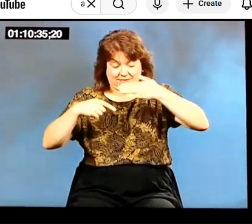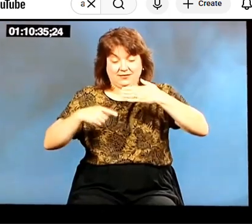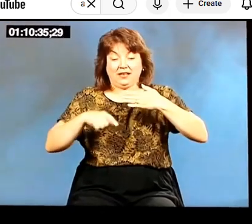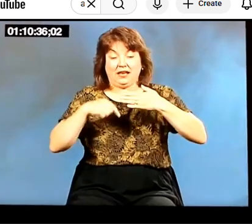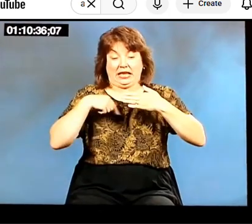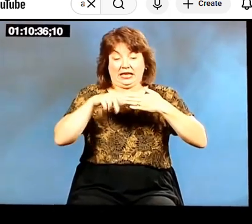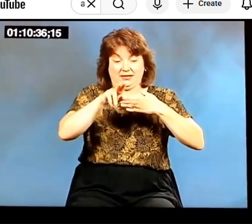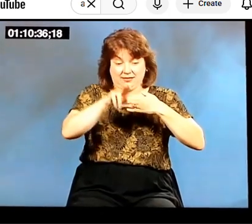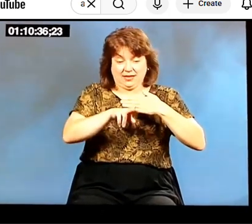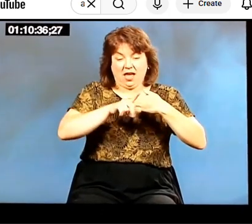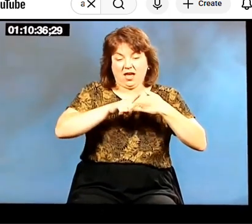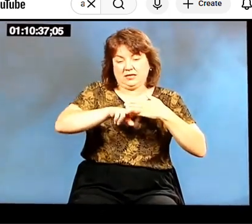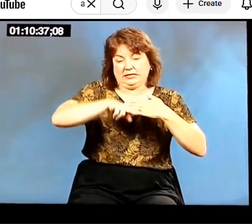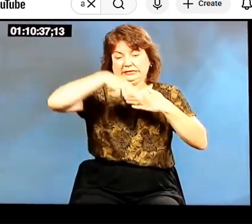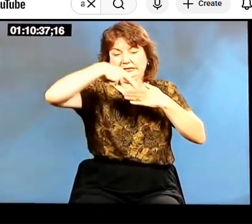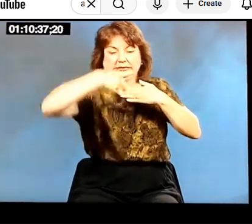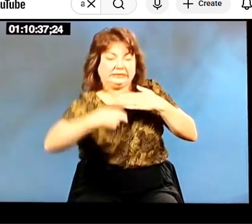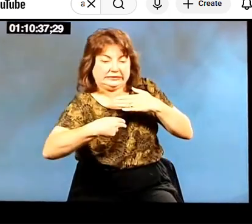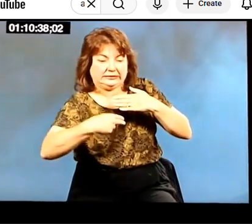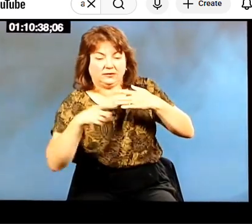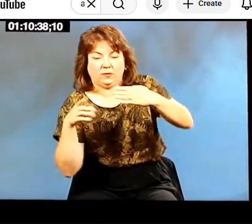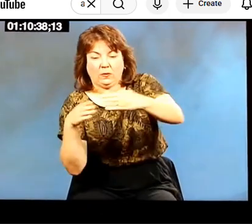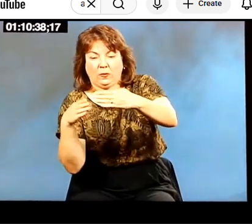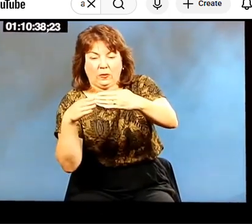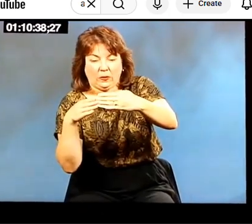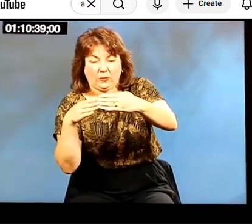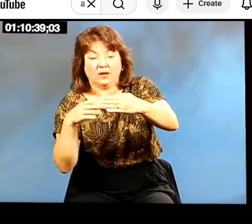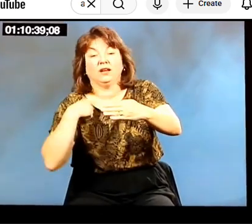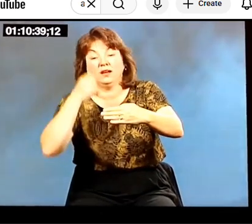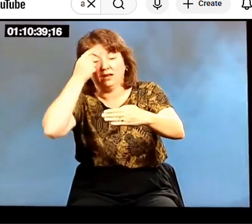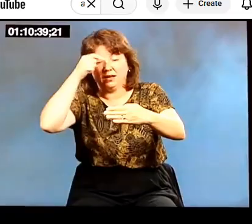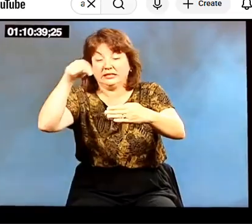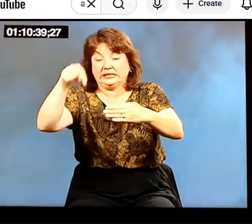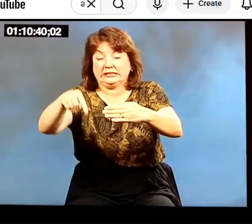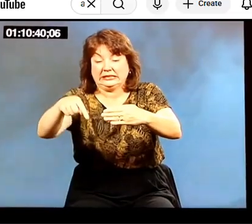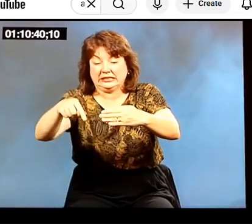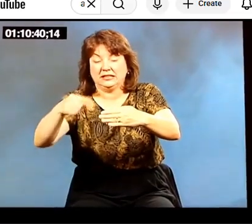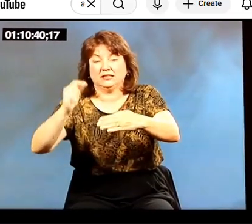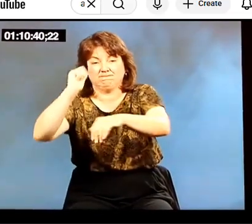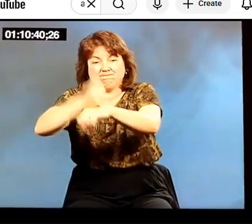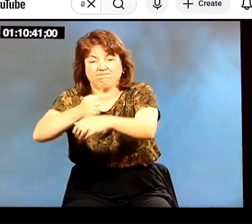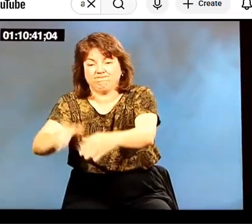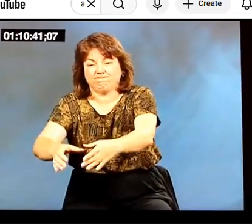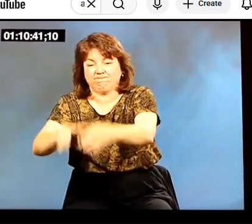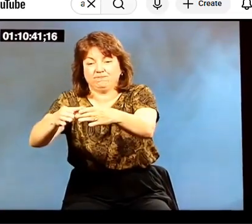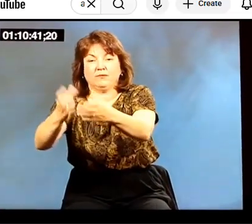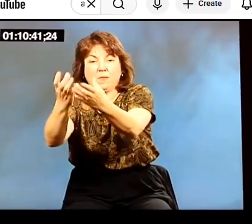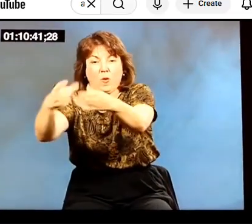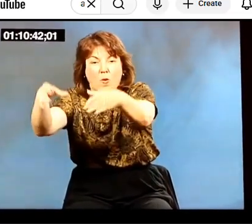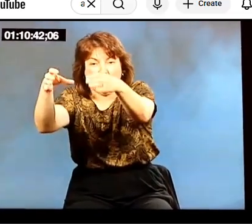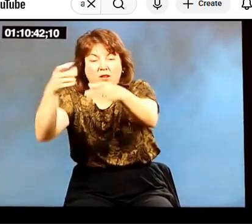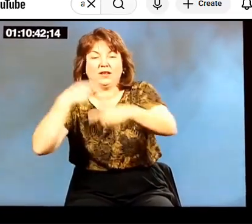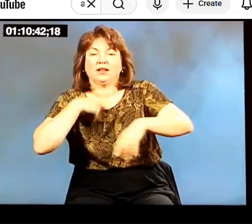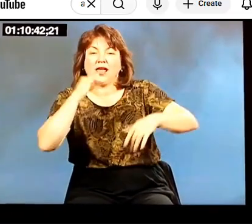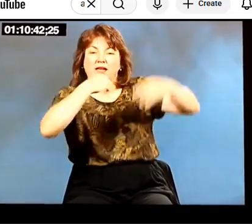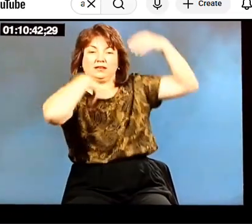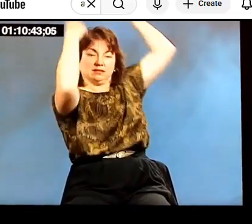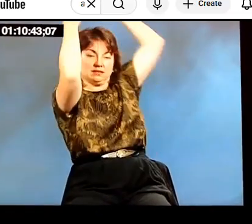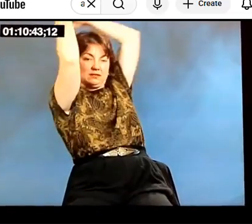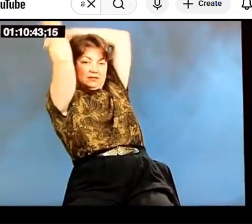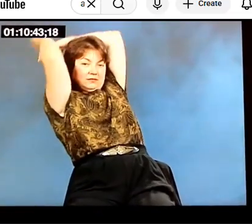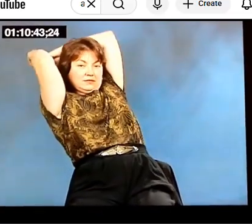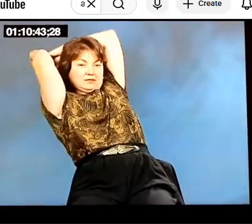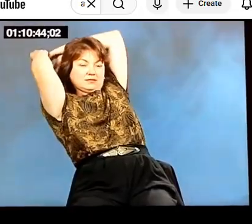Okay, so here is the layout of my bed, and I decided that I was going to lay with my head at the corner of